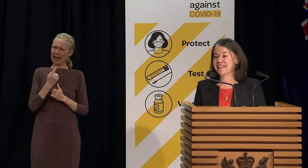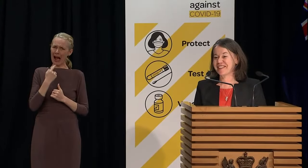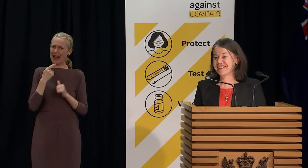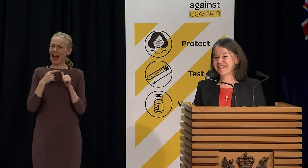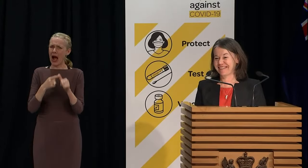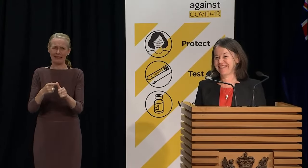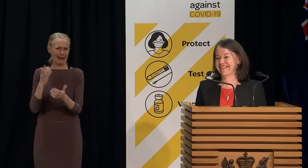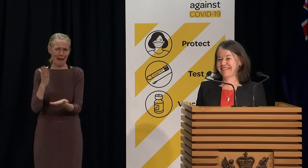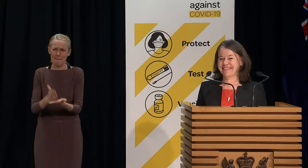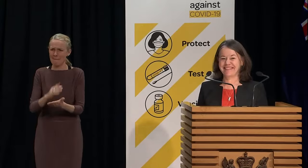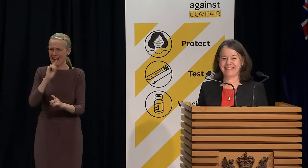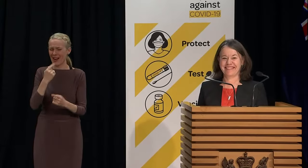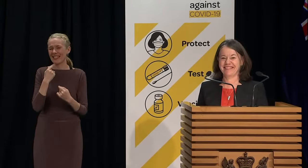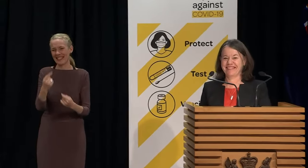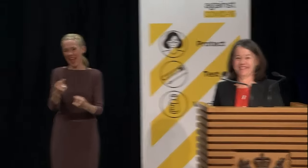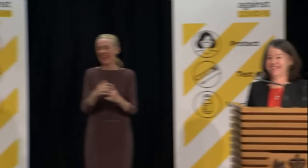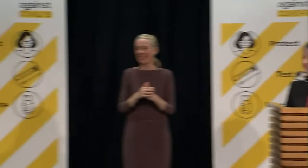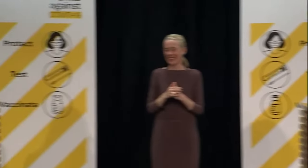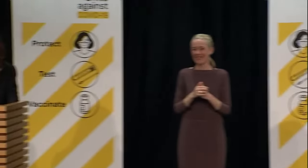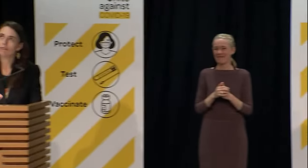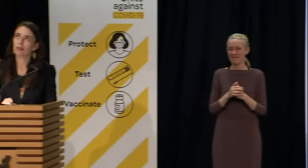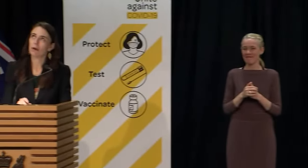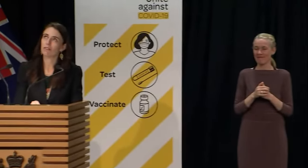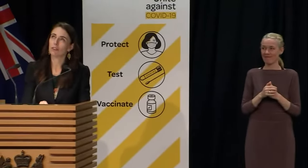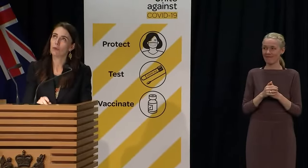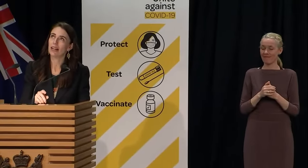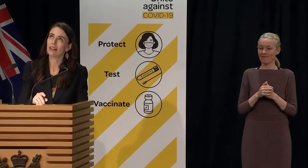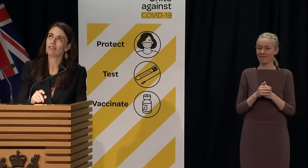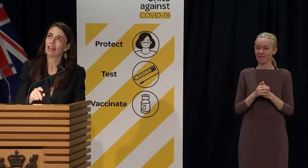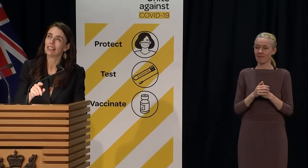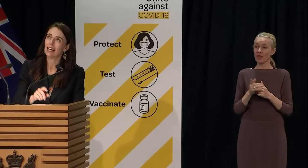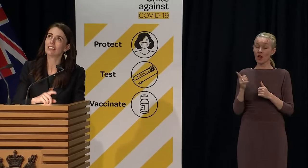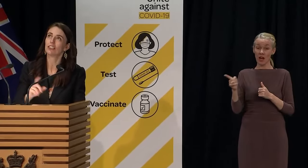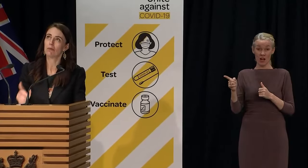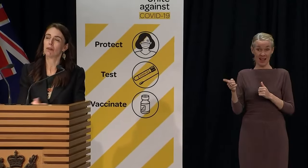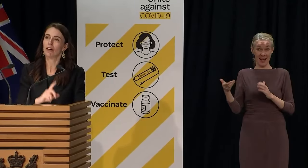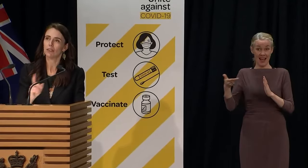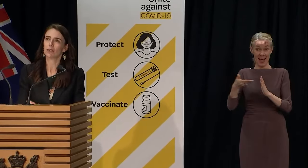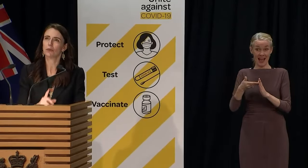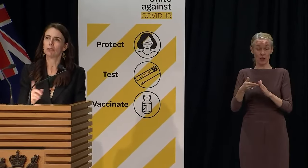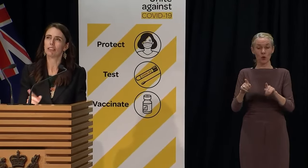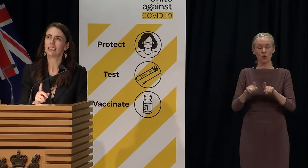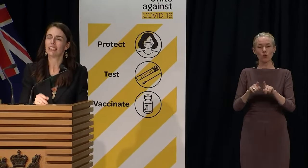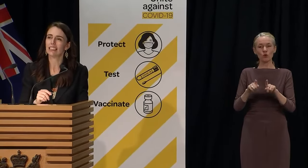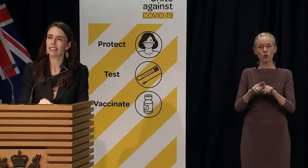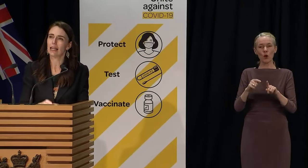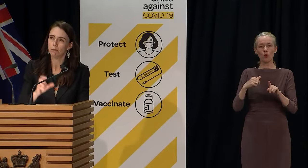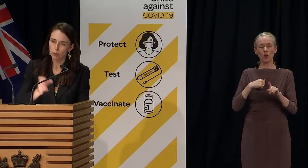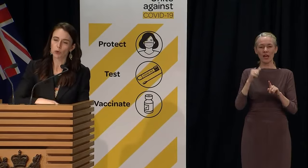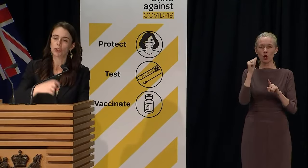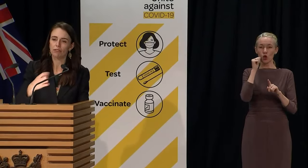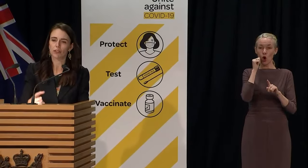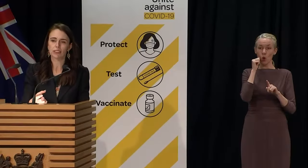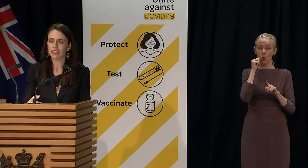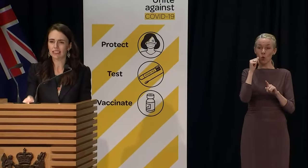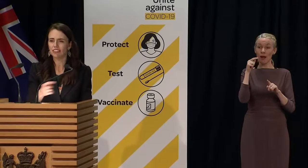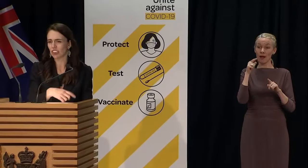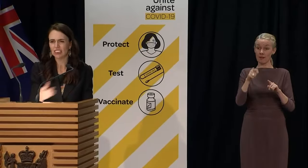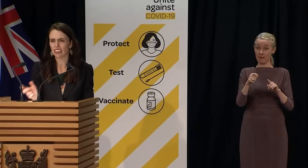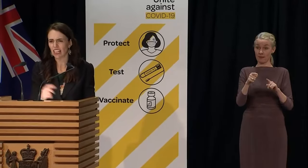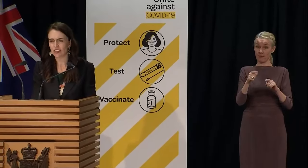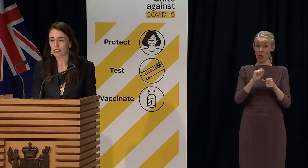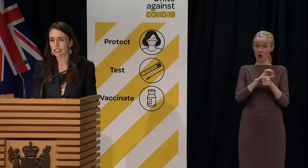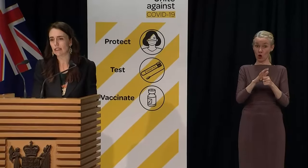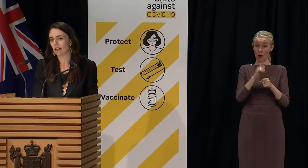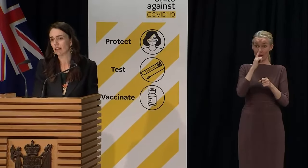make a prediction. But one thing also that I'm very mindful of, we have a large number of households affected here, and a portion of those, yes, even